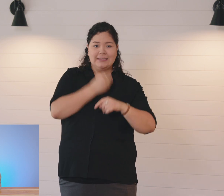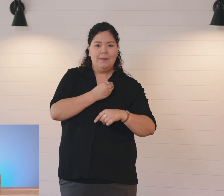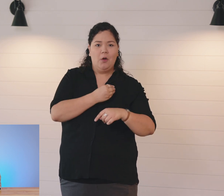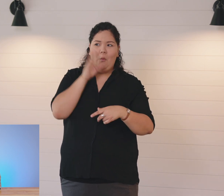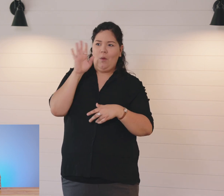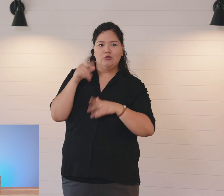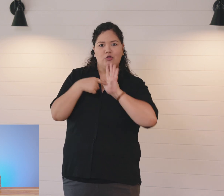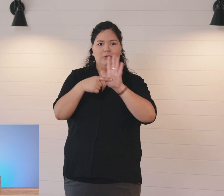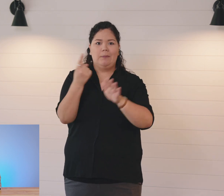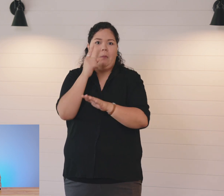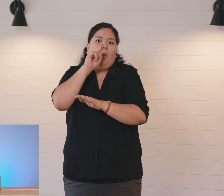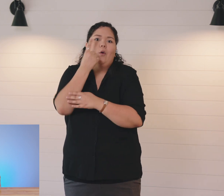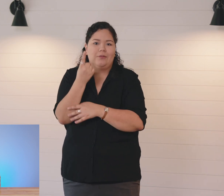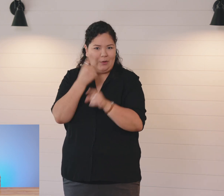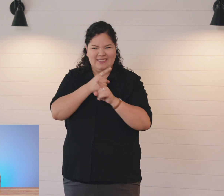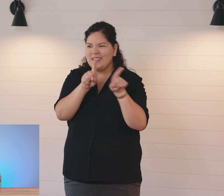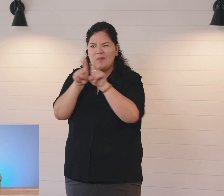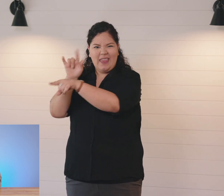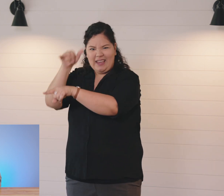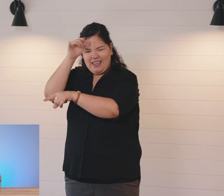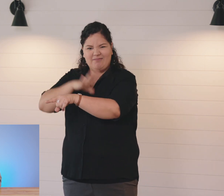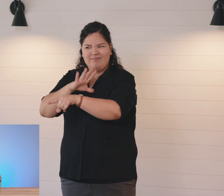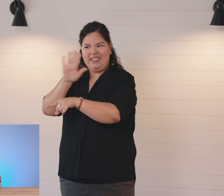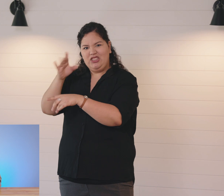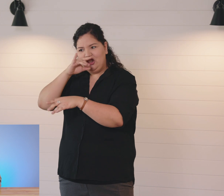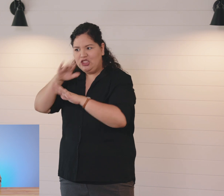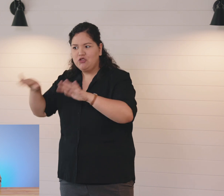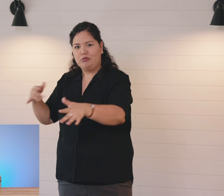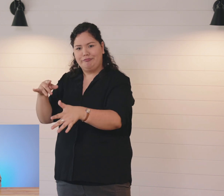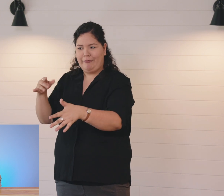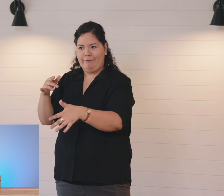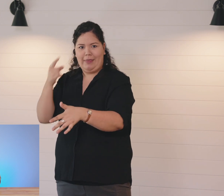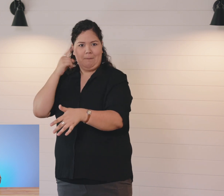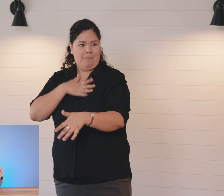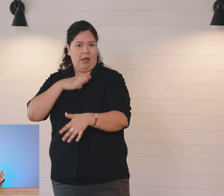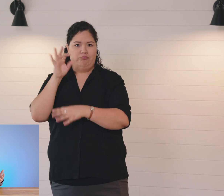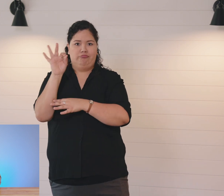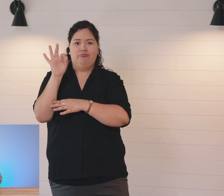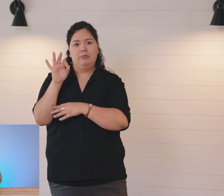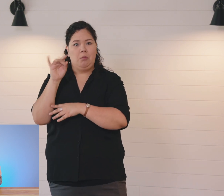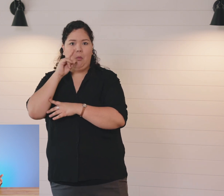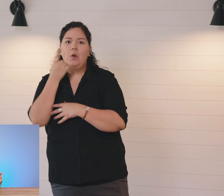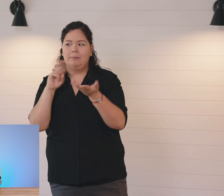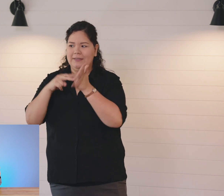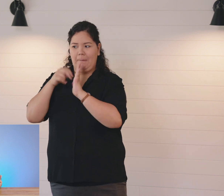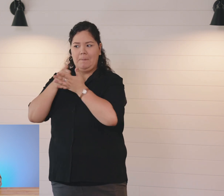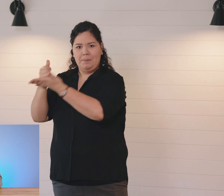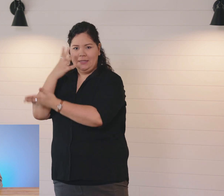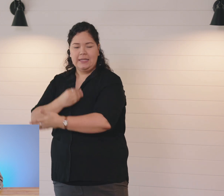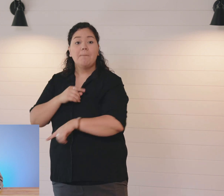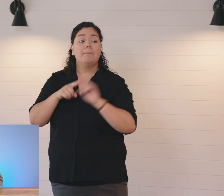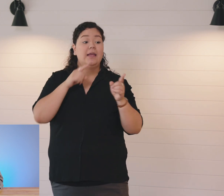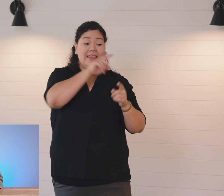the king's got something boring, and it's called the Book of the Chronicles. In other words, it's a retelling of all the stuff that has happened during